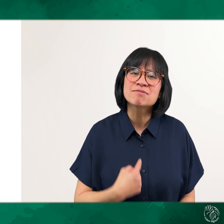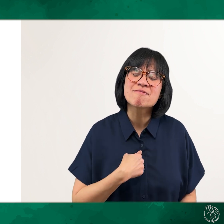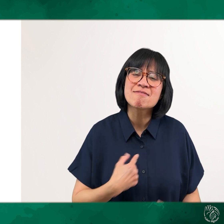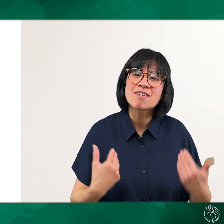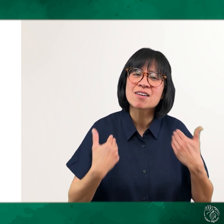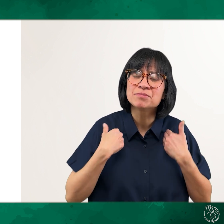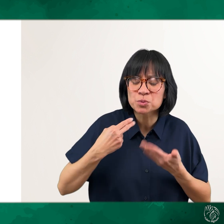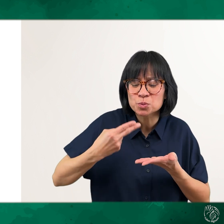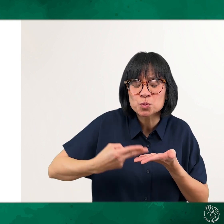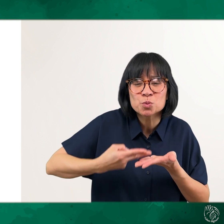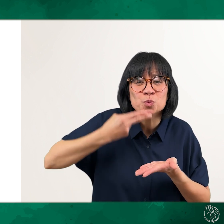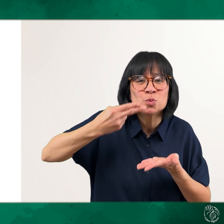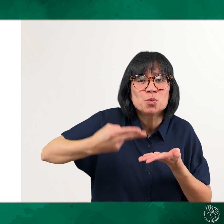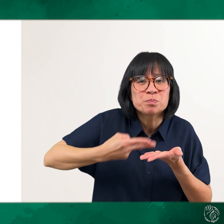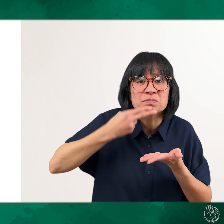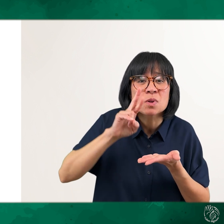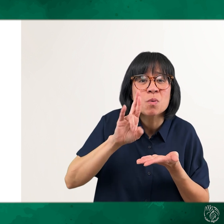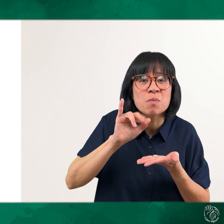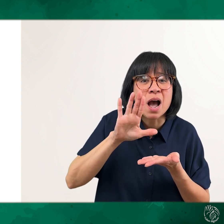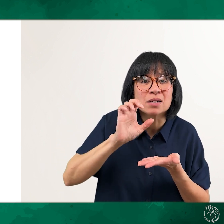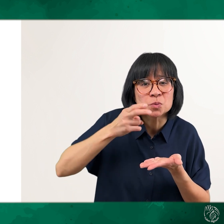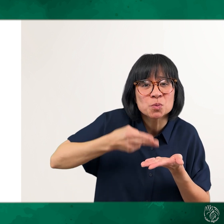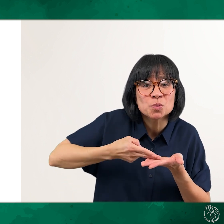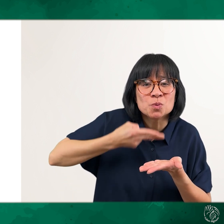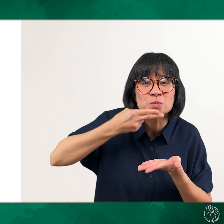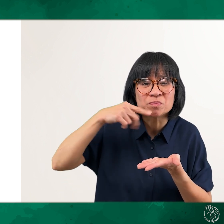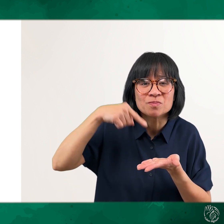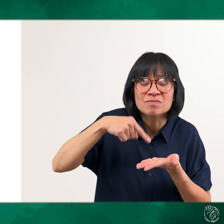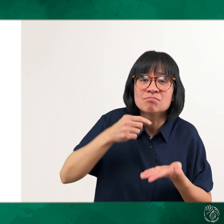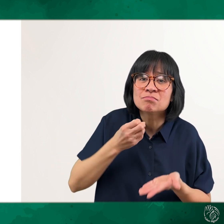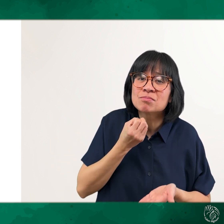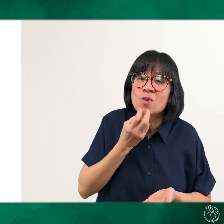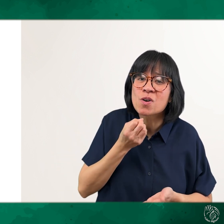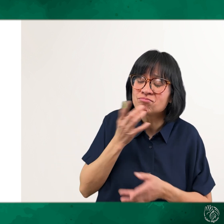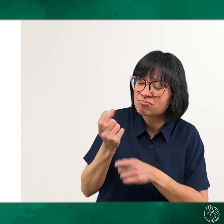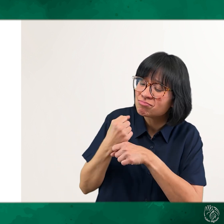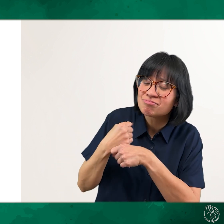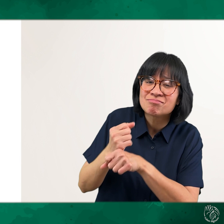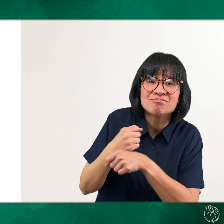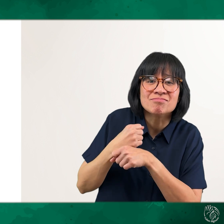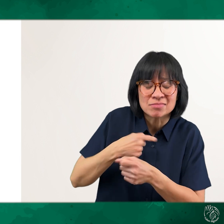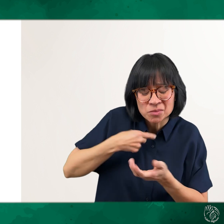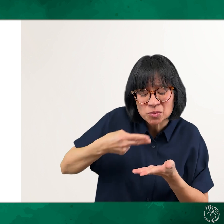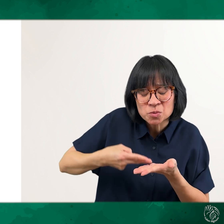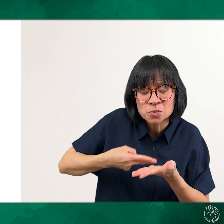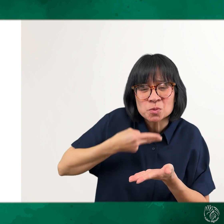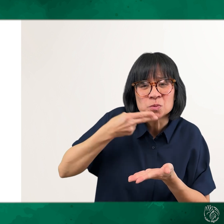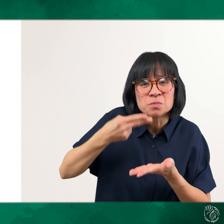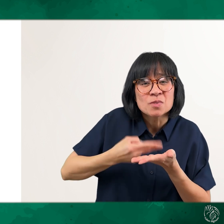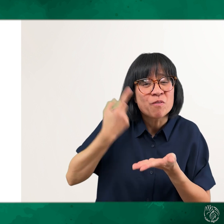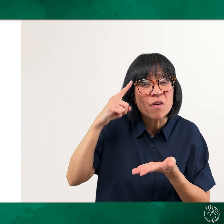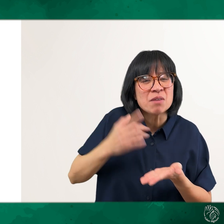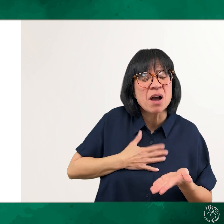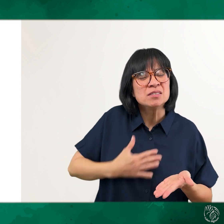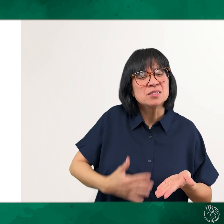Wishing that I had a bowl of her arroz caldo to settle my butterflying stomach.